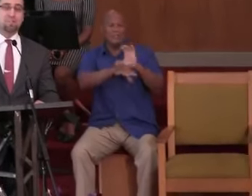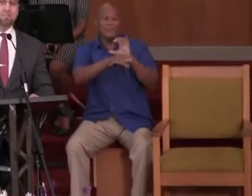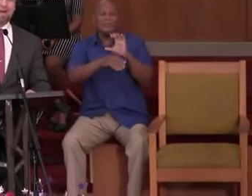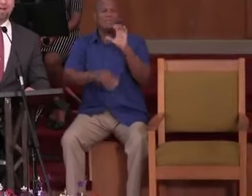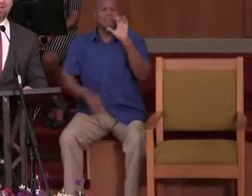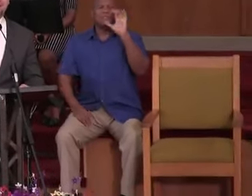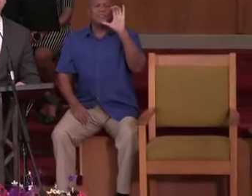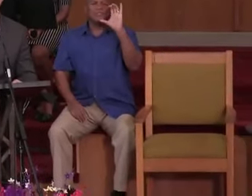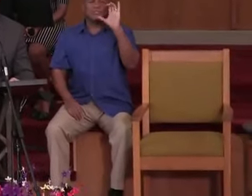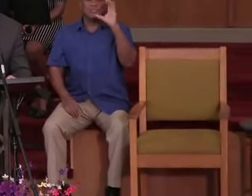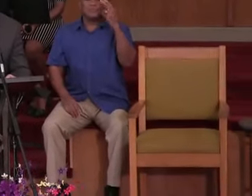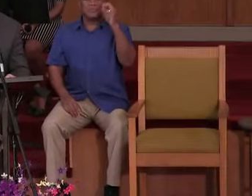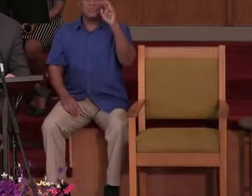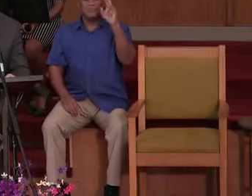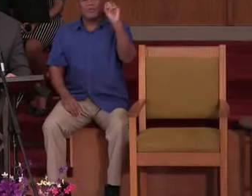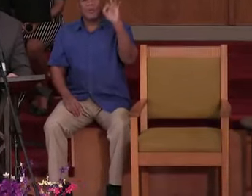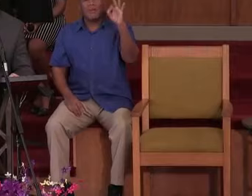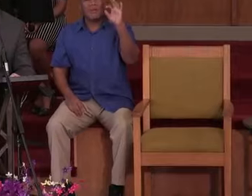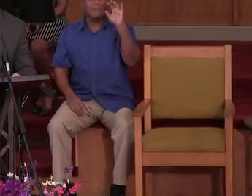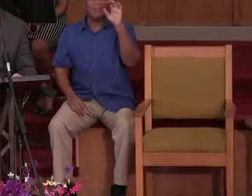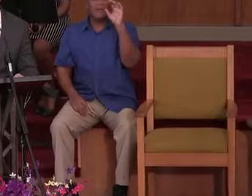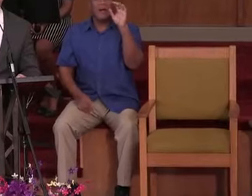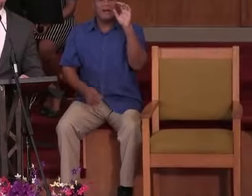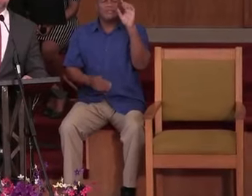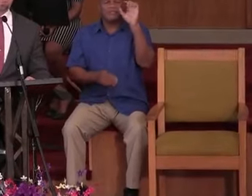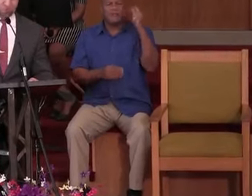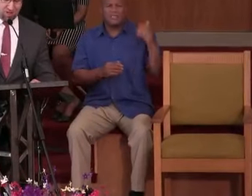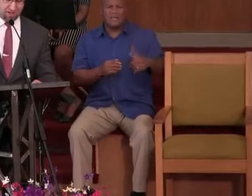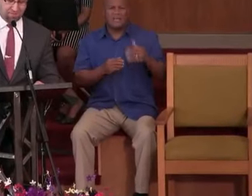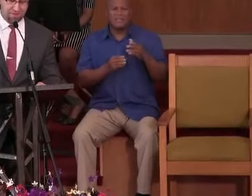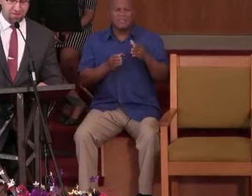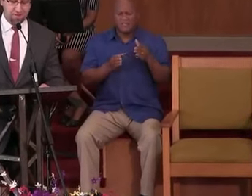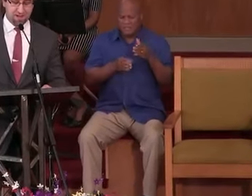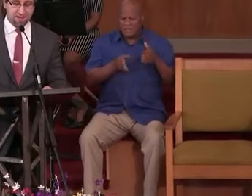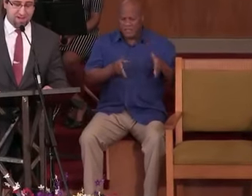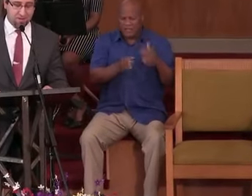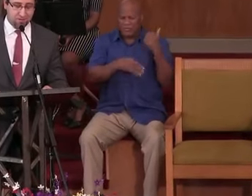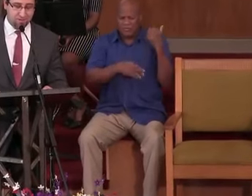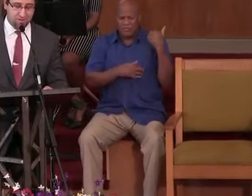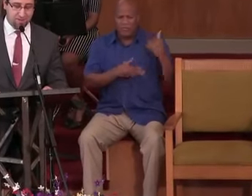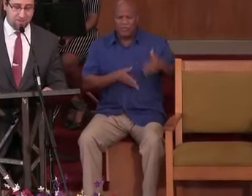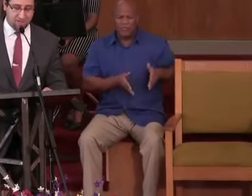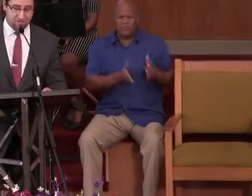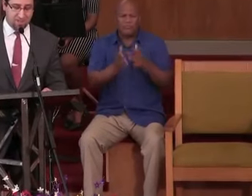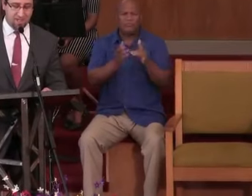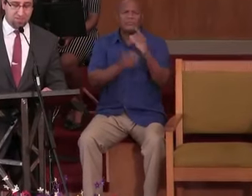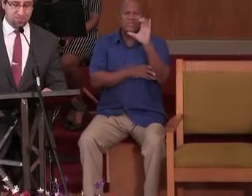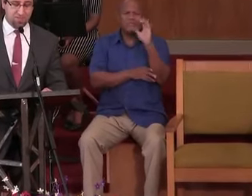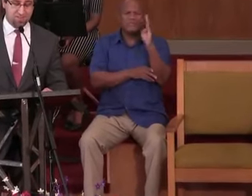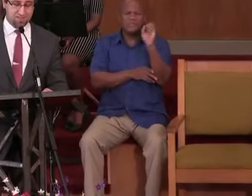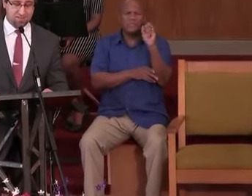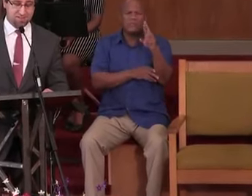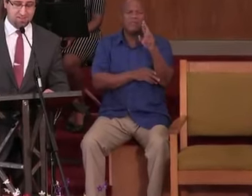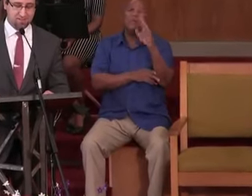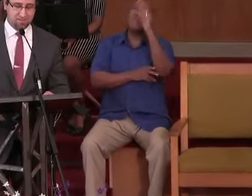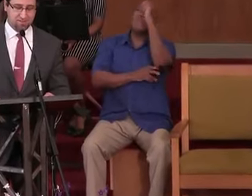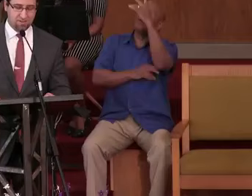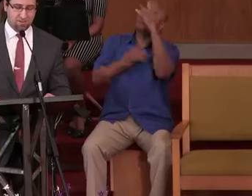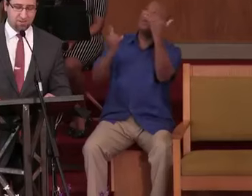Will you please bow your heads as we join together as one body to pray? Father, right now, in the name of